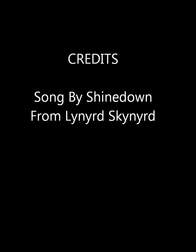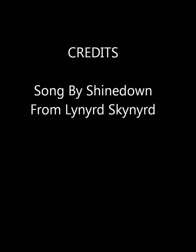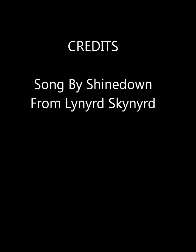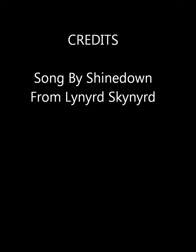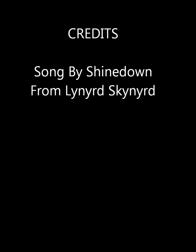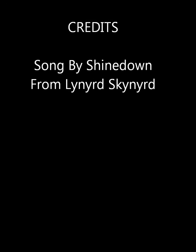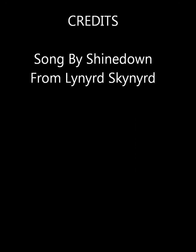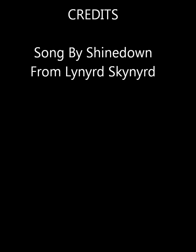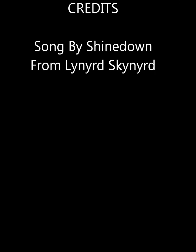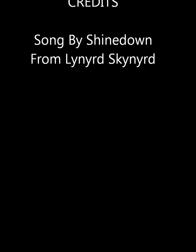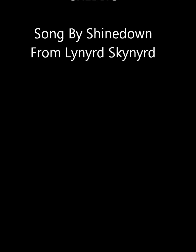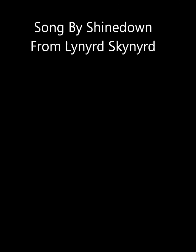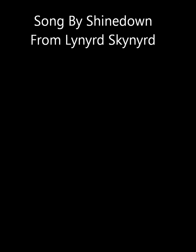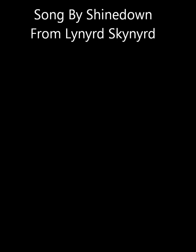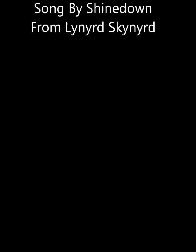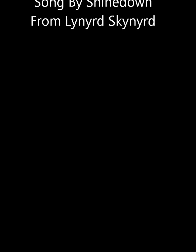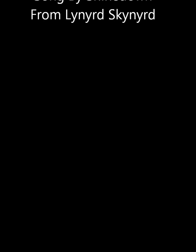Be a simple man You You